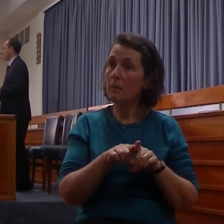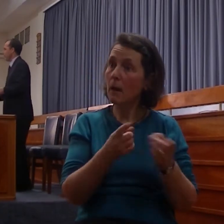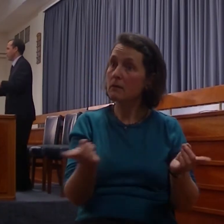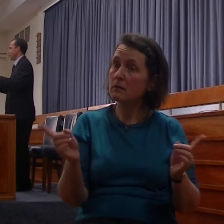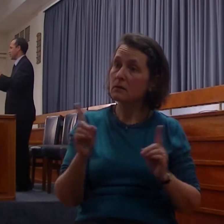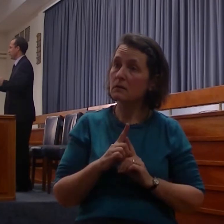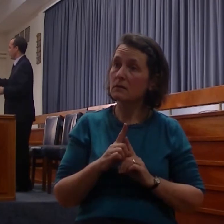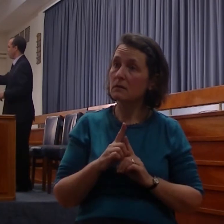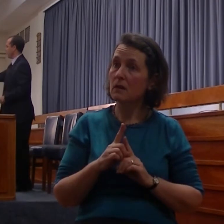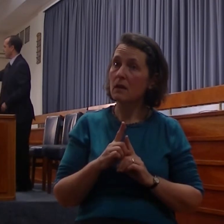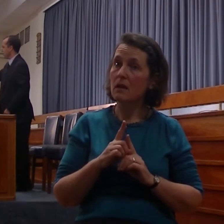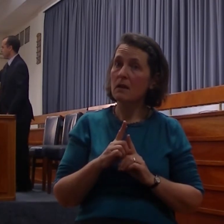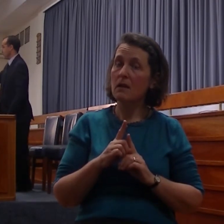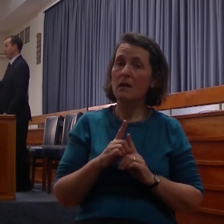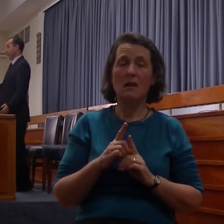case,